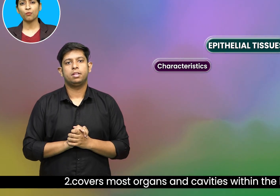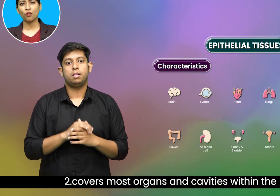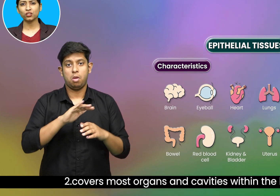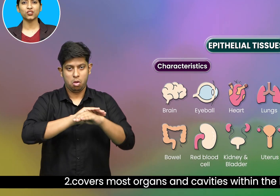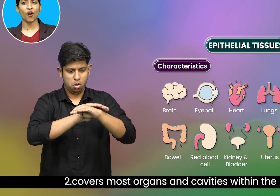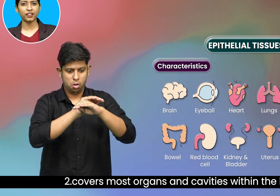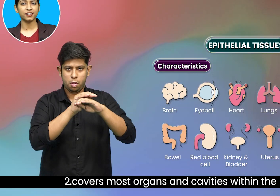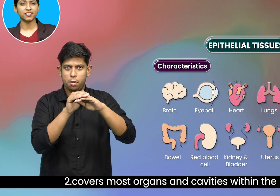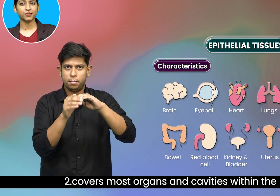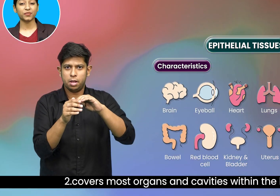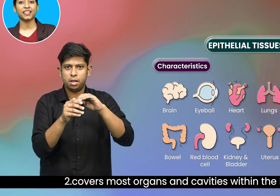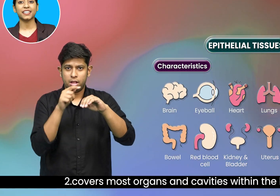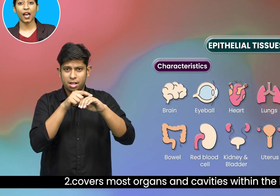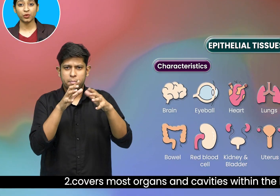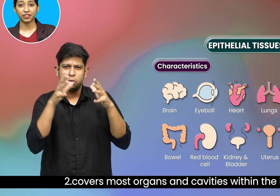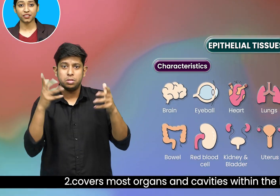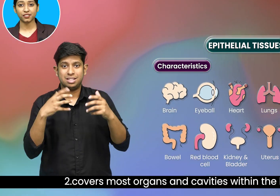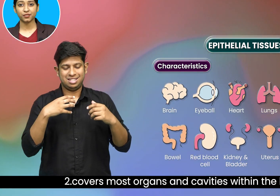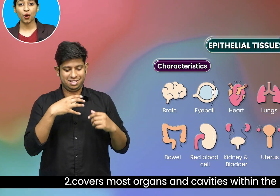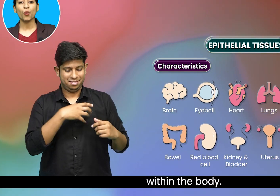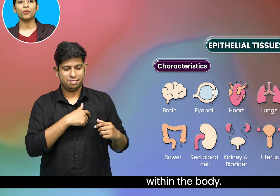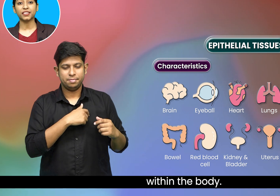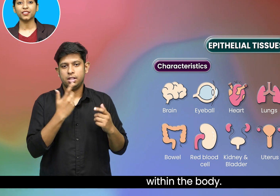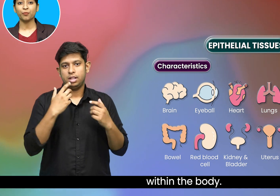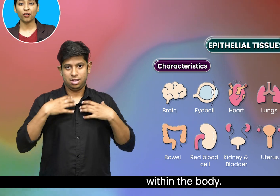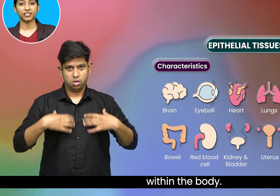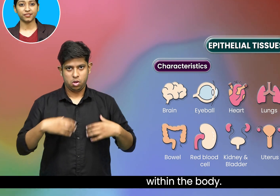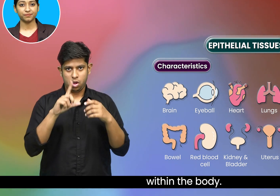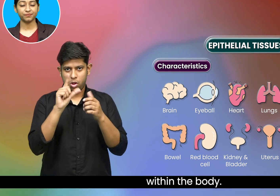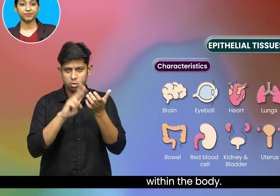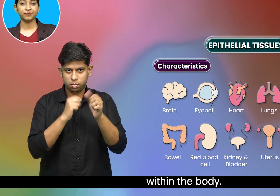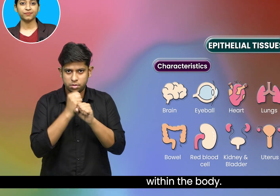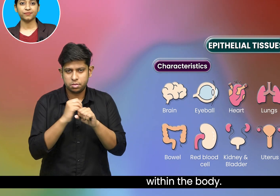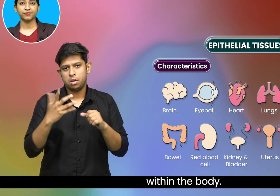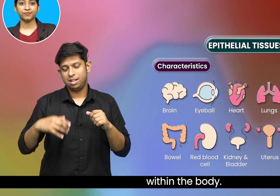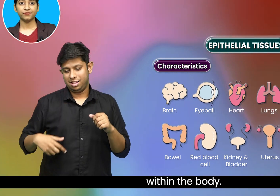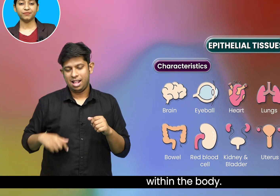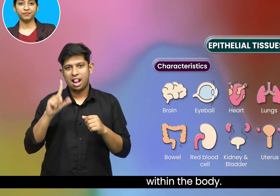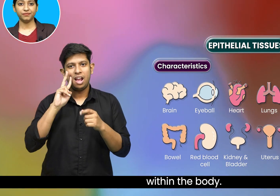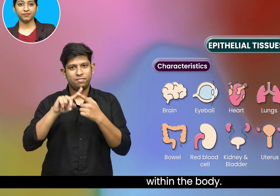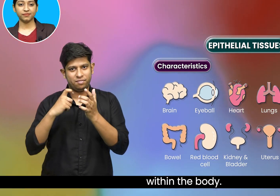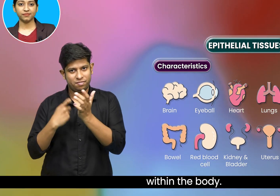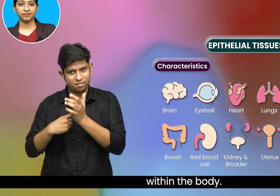Covers most organs and cavities within the body.